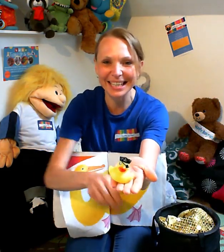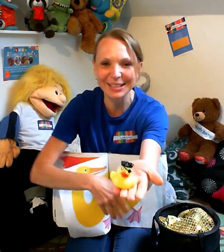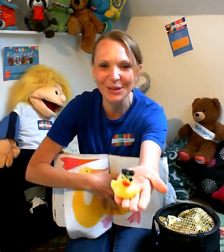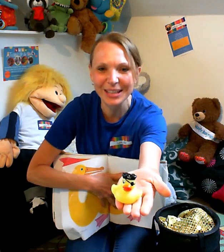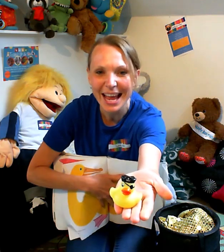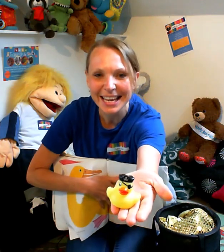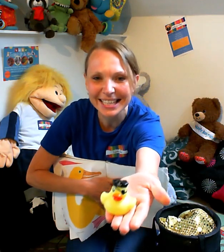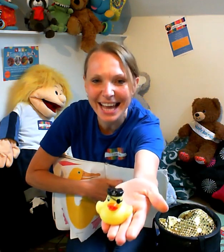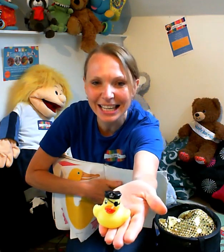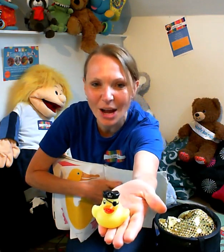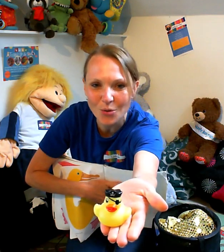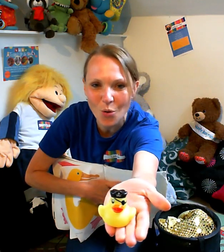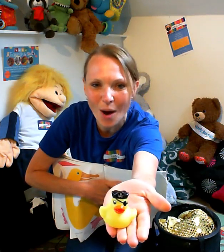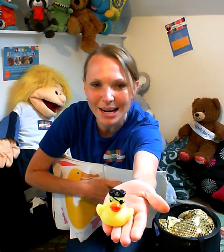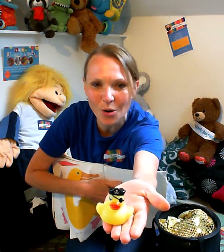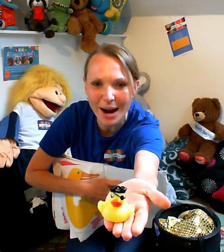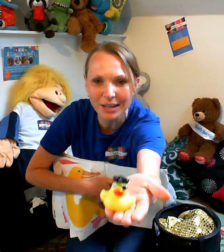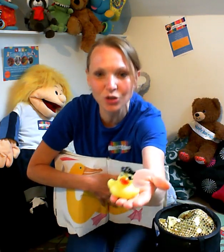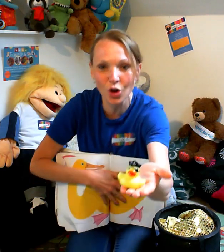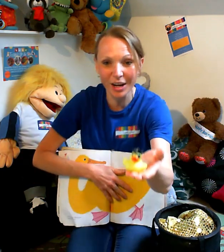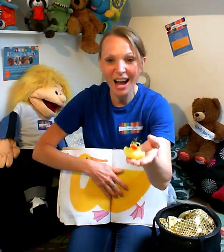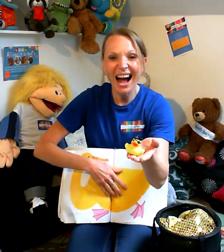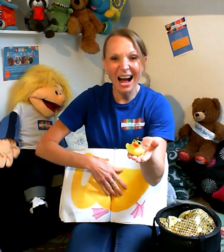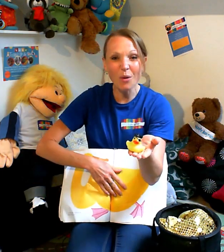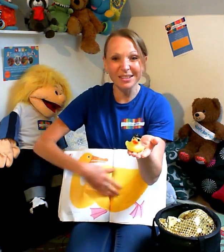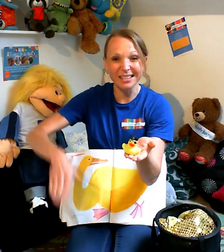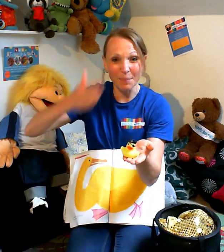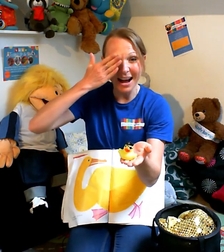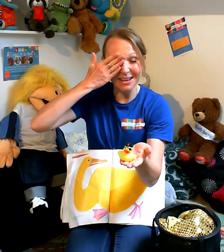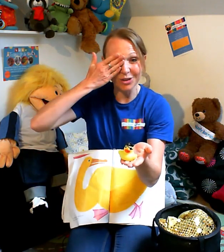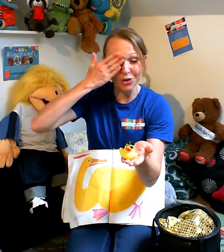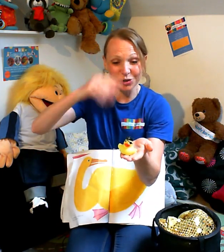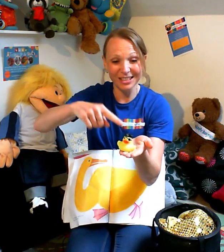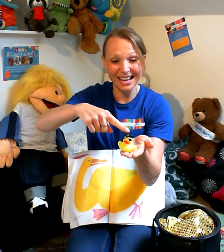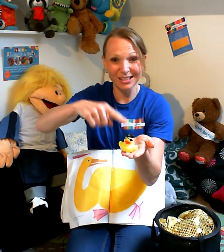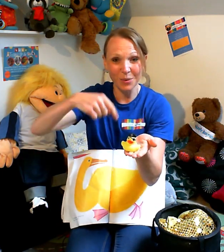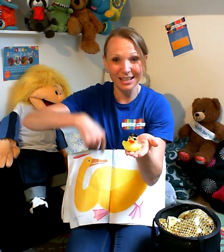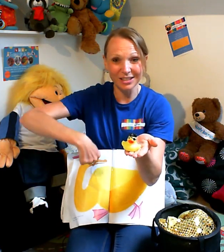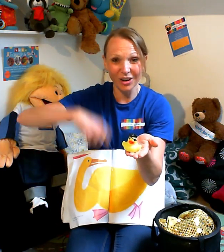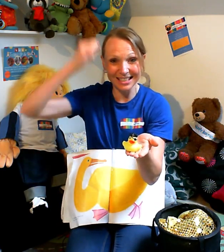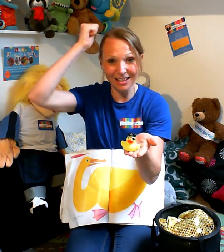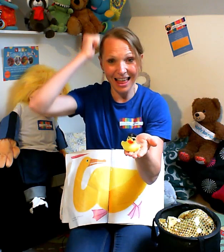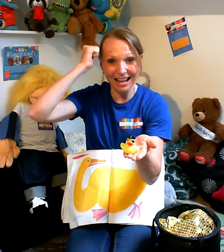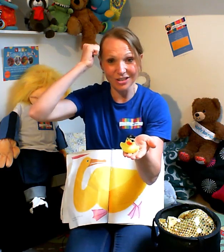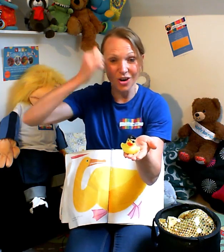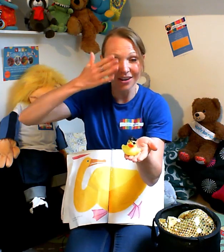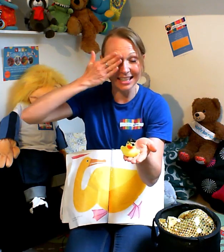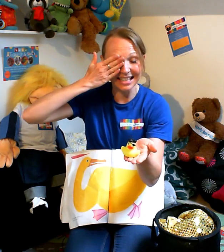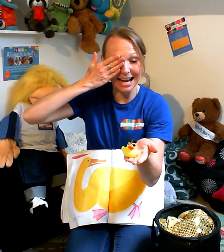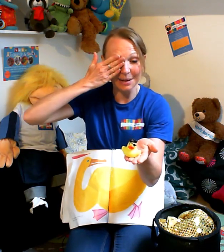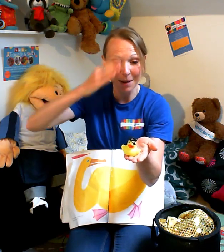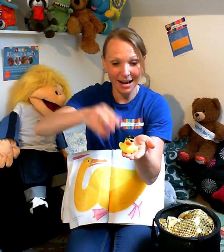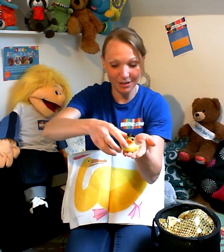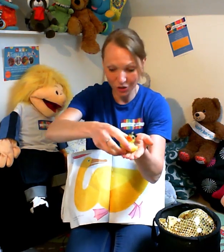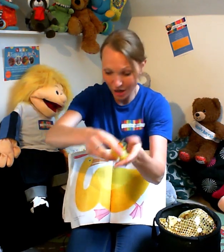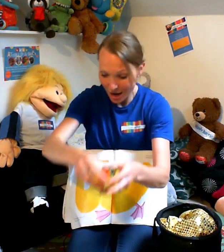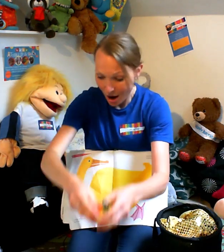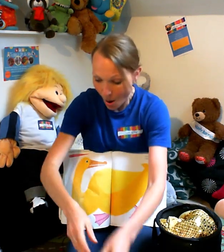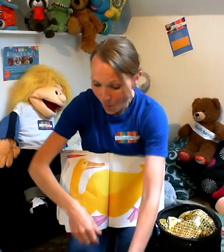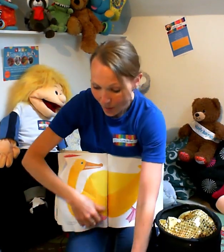little yellow quack quack duck. Ours is a pirate duck today as well. He's got his little hat on and his eye patch. We're